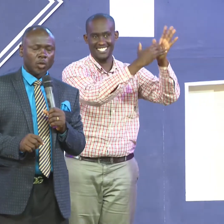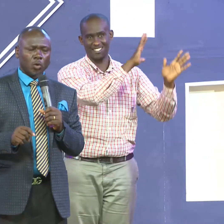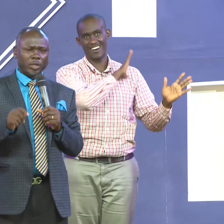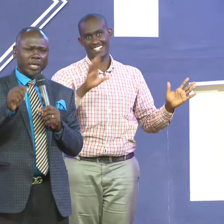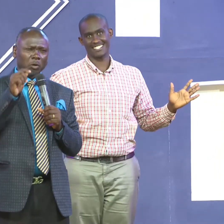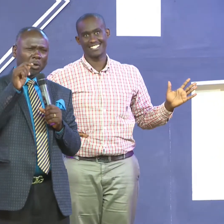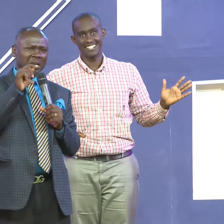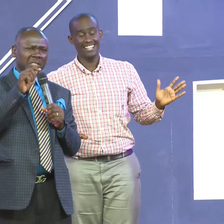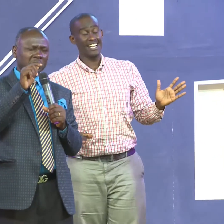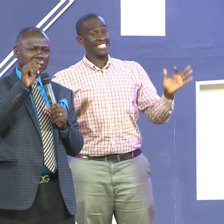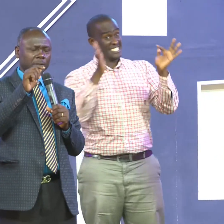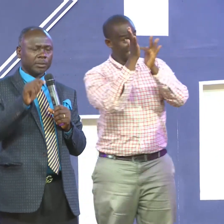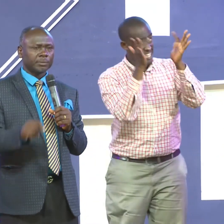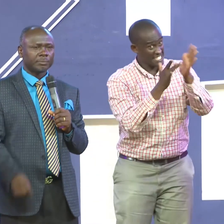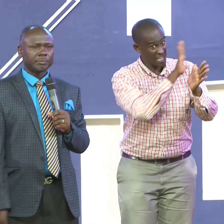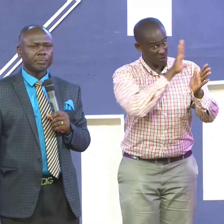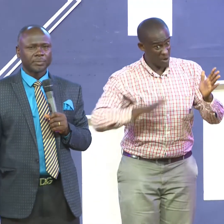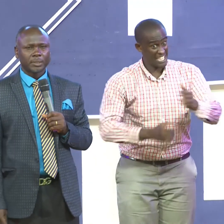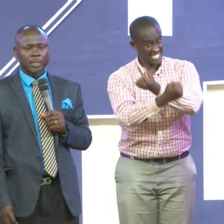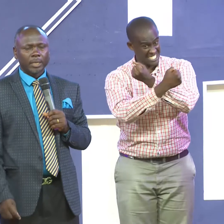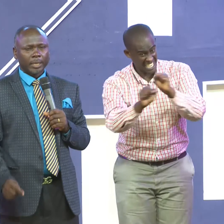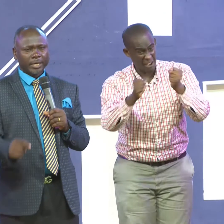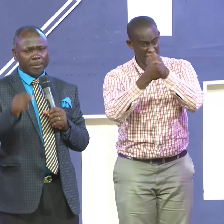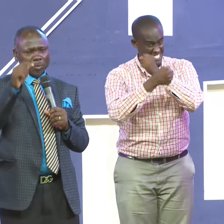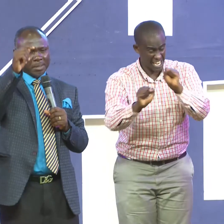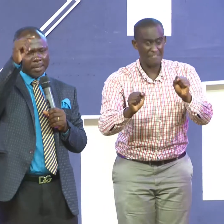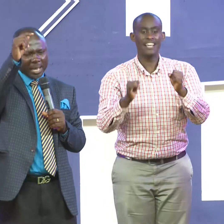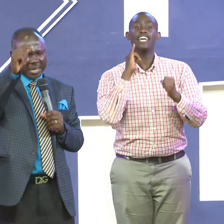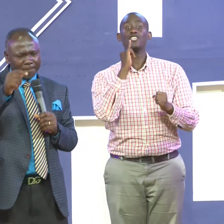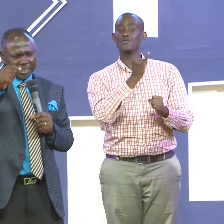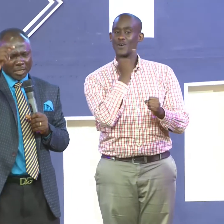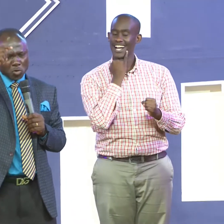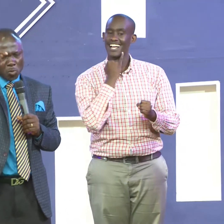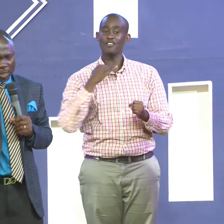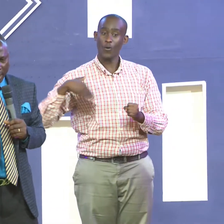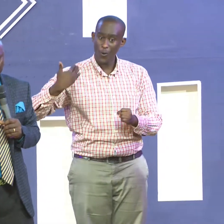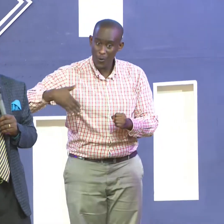him. He's the one who used to save Israel.